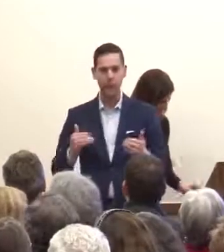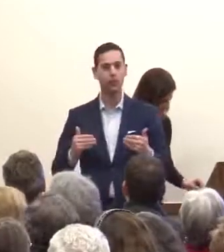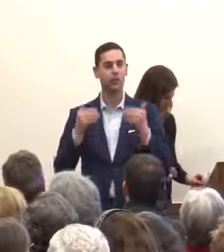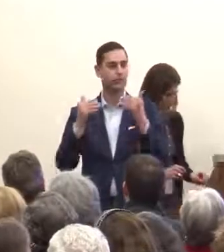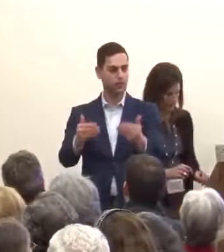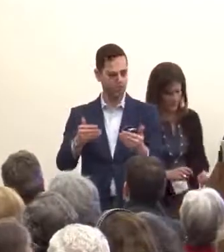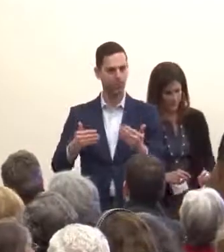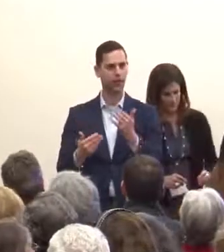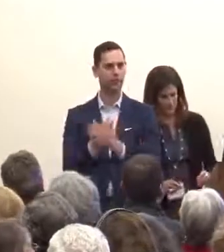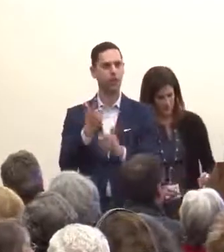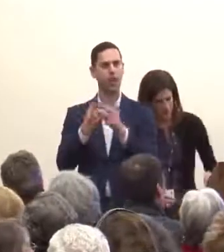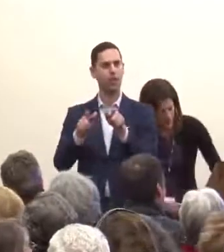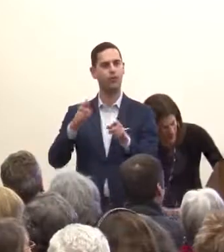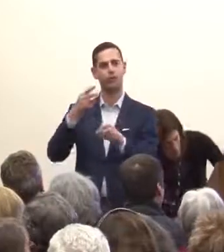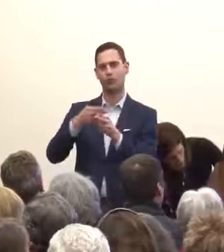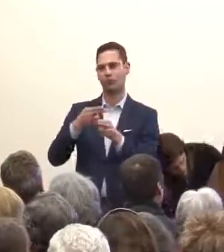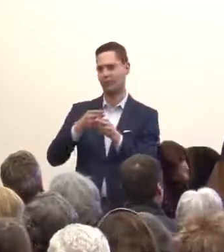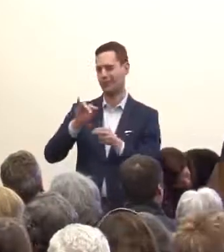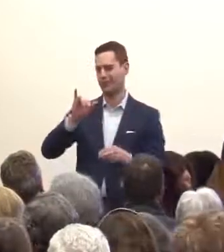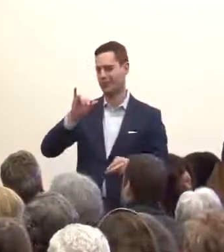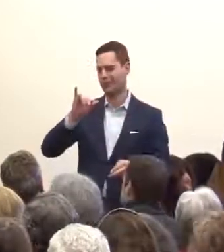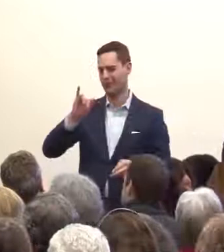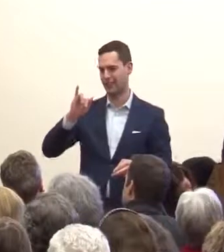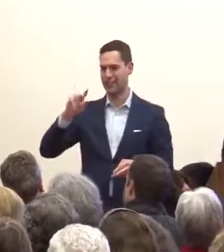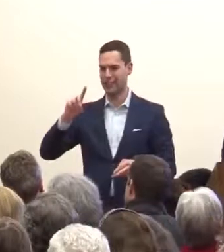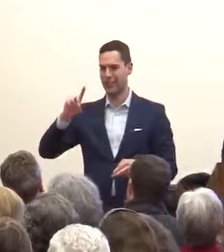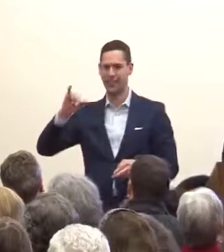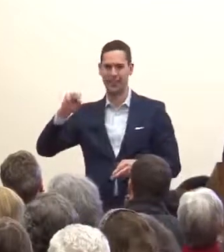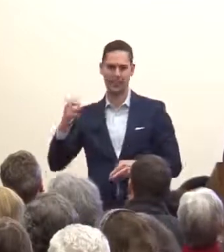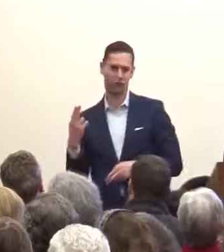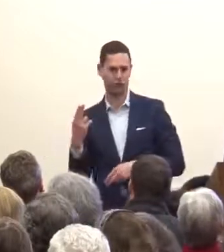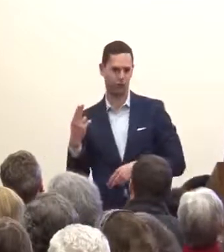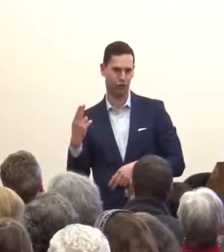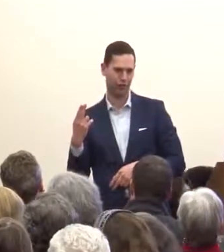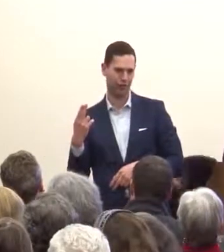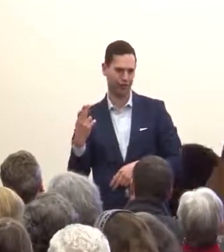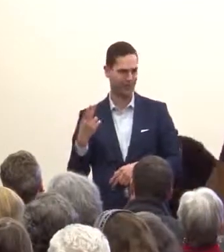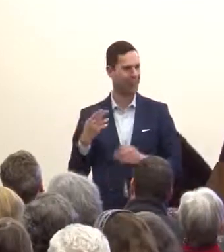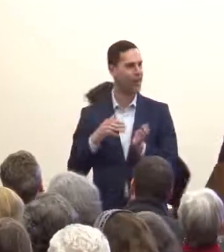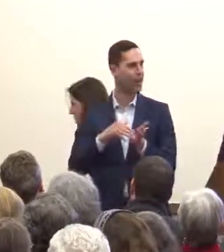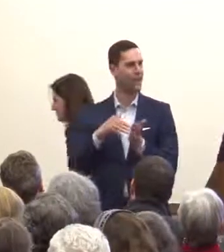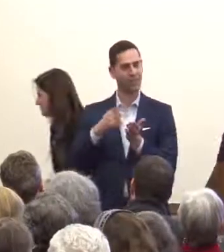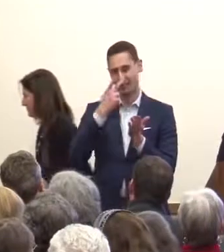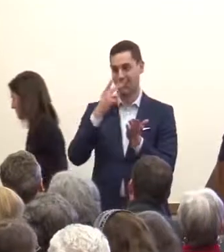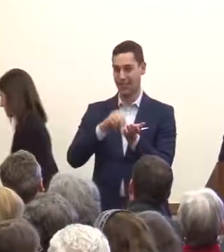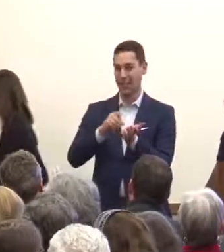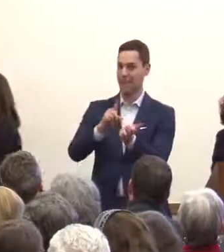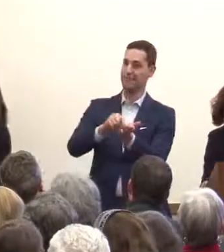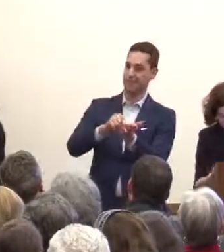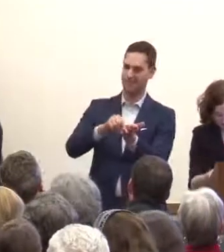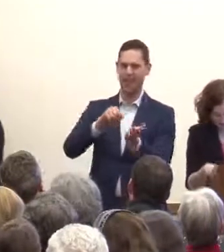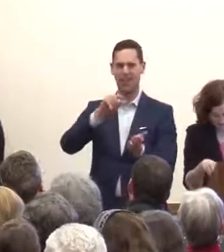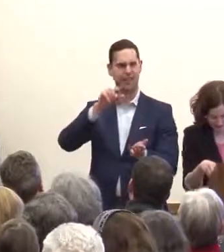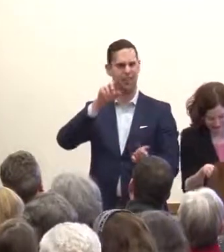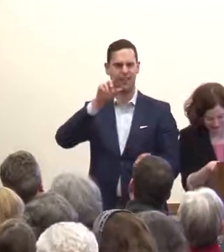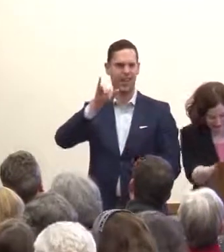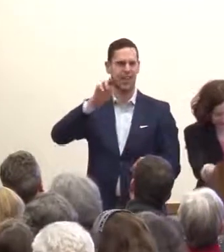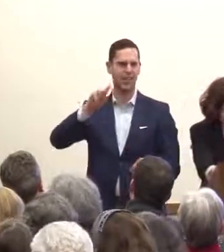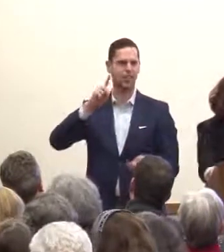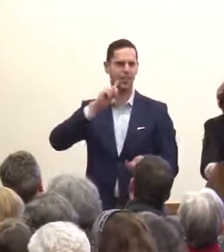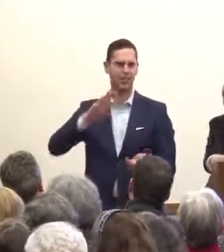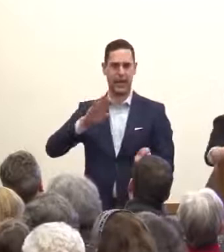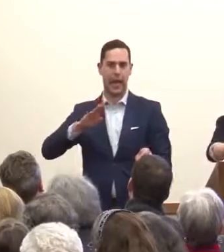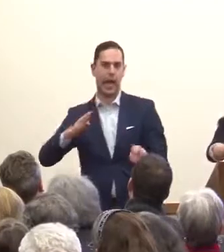Yiddish. And something that the rags often tell you is that Yiddish is dying. And the story will always have a photograph of